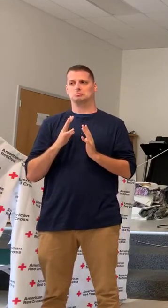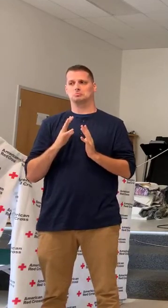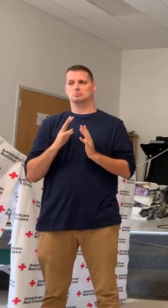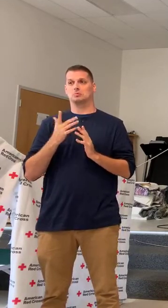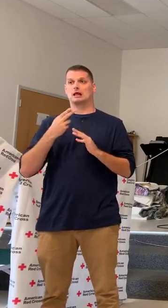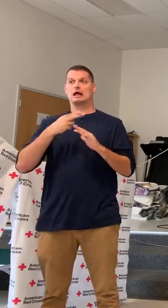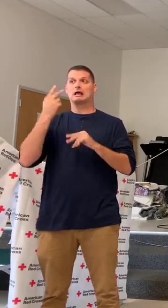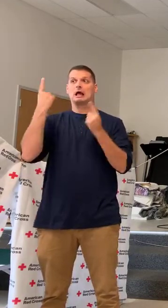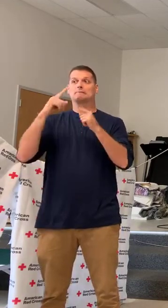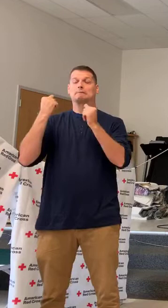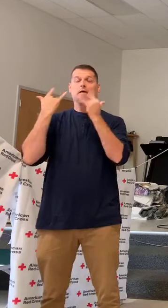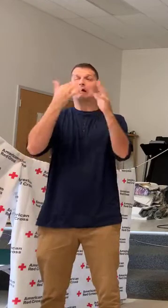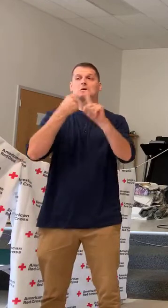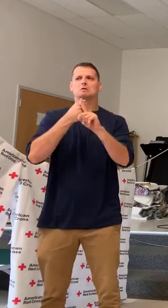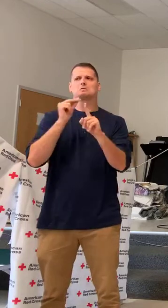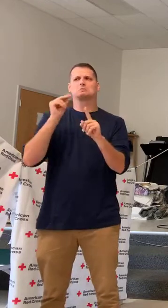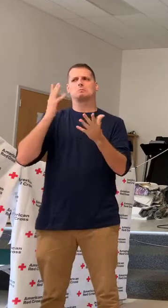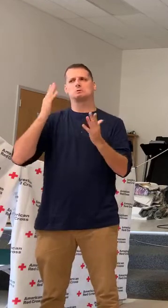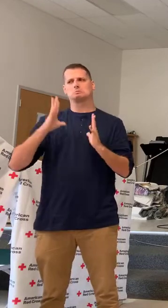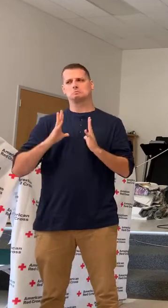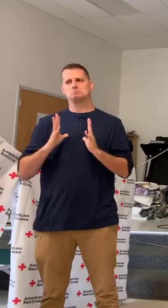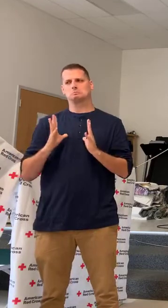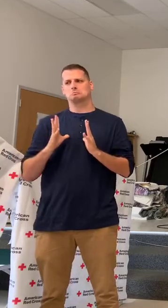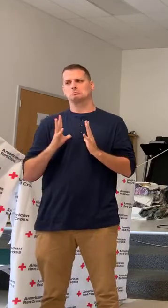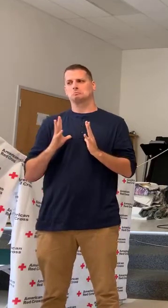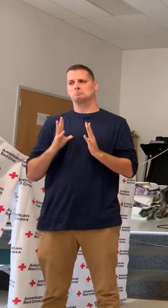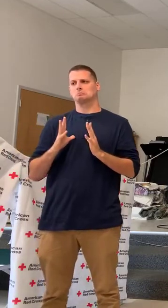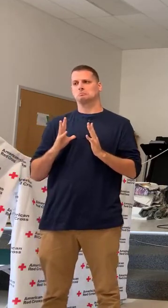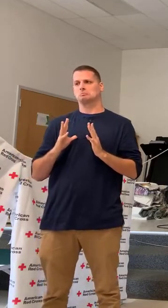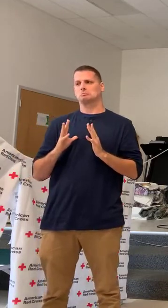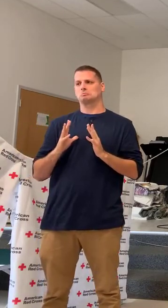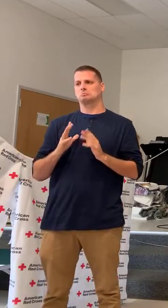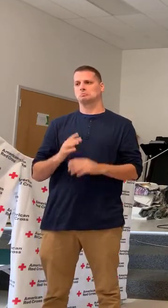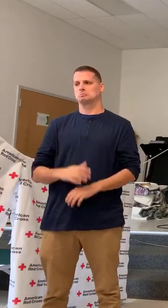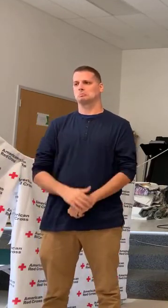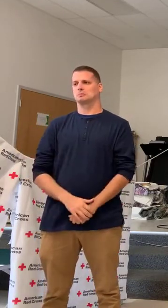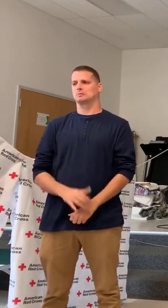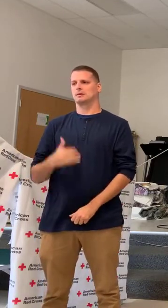have interior smokes and jackpots that will continue to flare up.